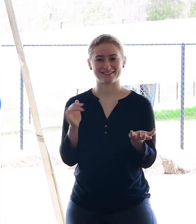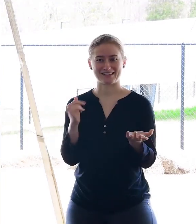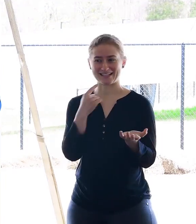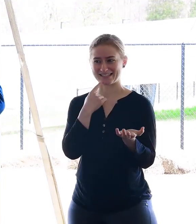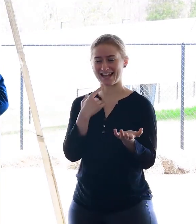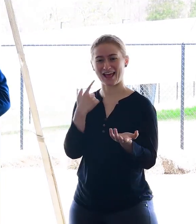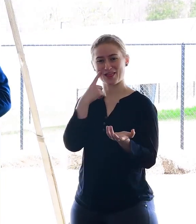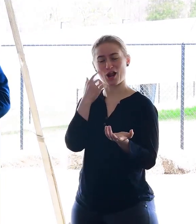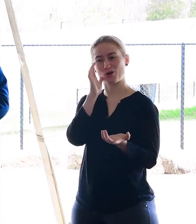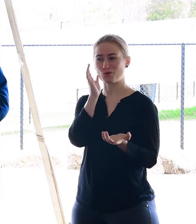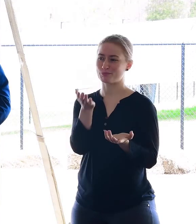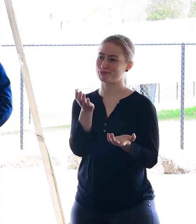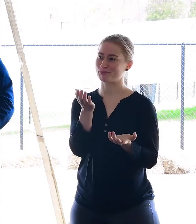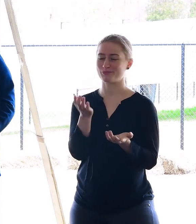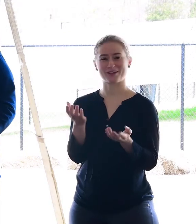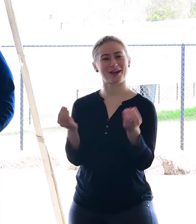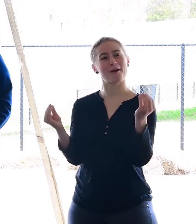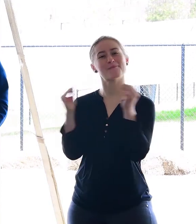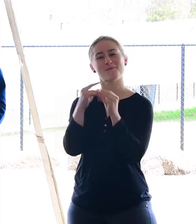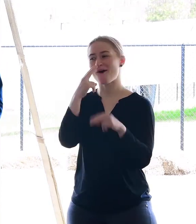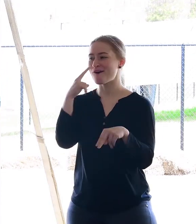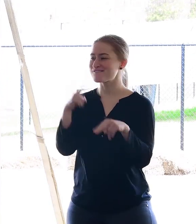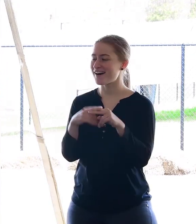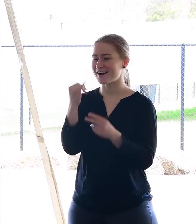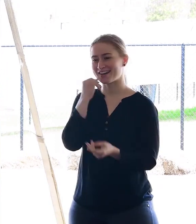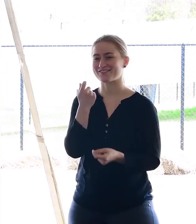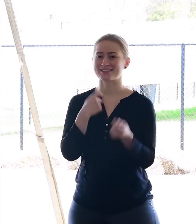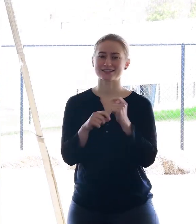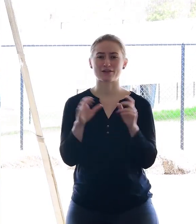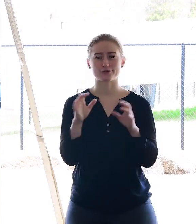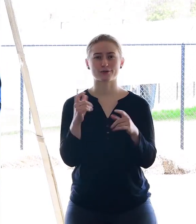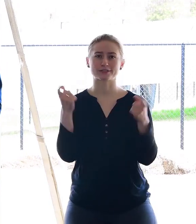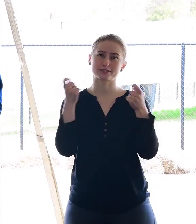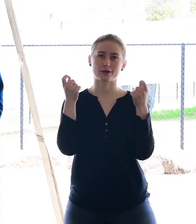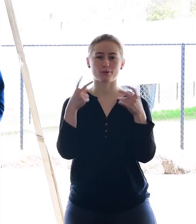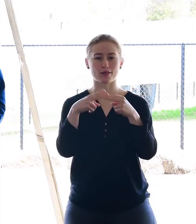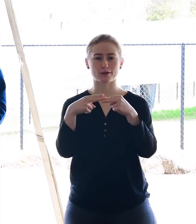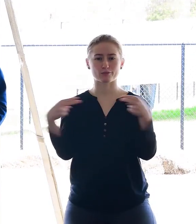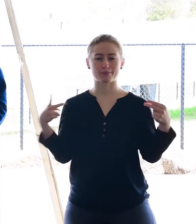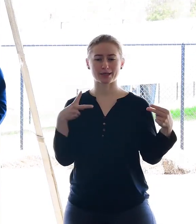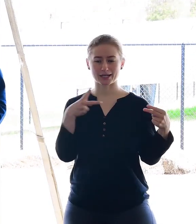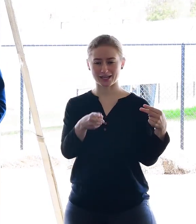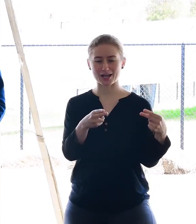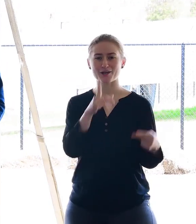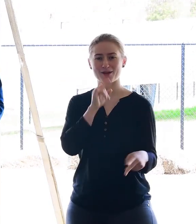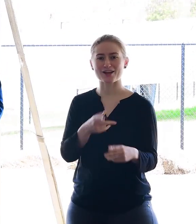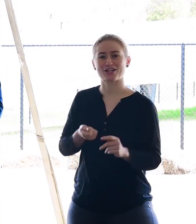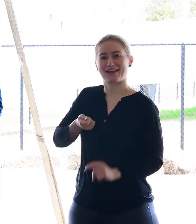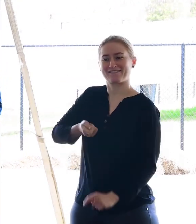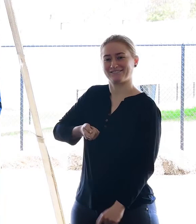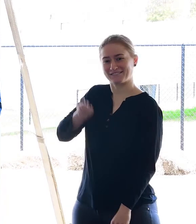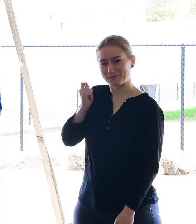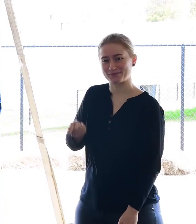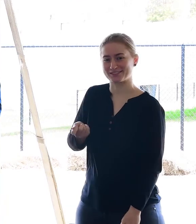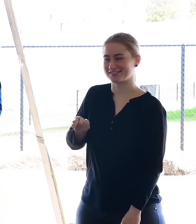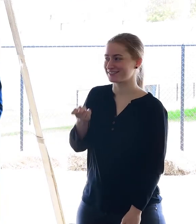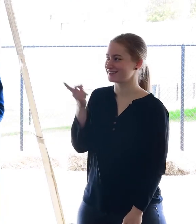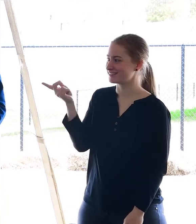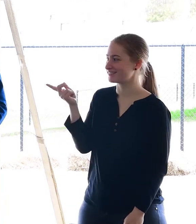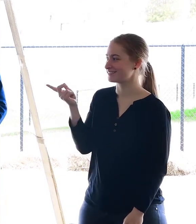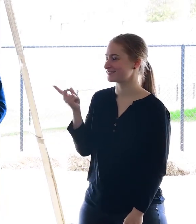We thought it would be much more fun if instead of doing a ceremonial ribbon cutting, we flipped a giant switch.